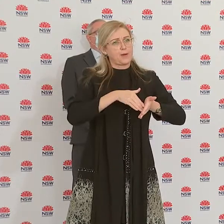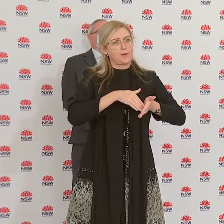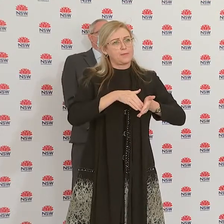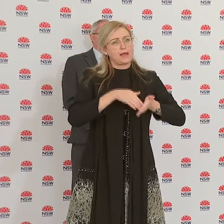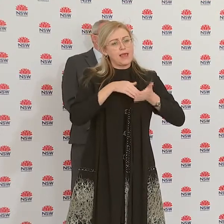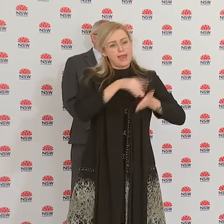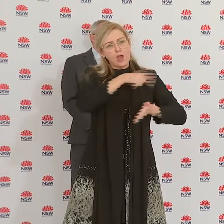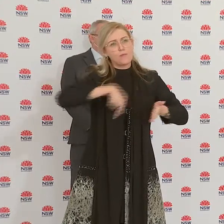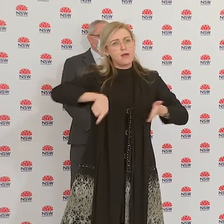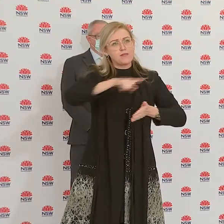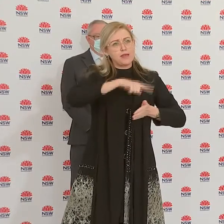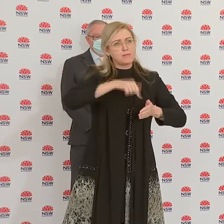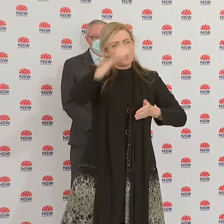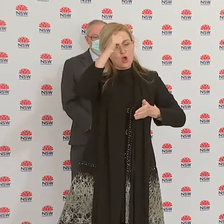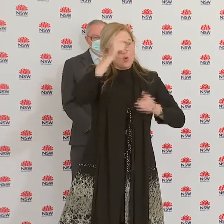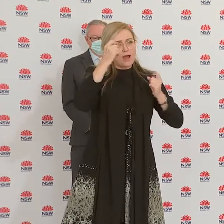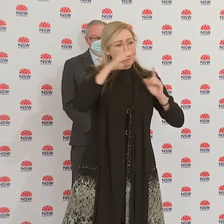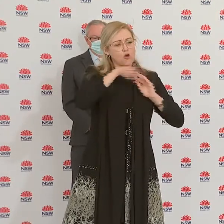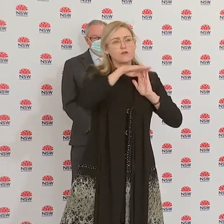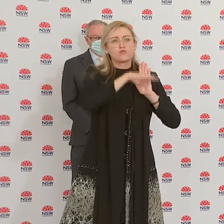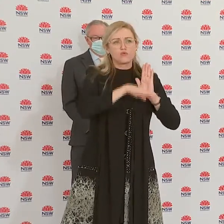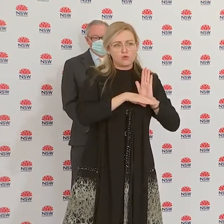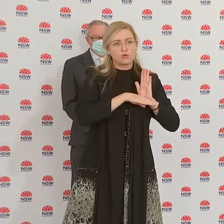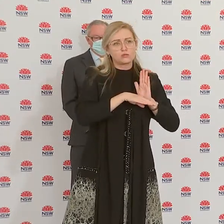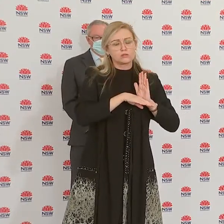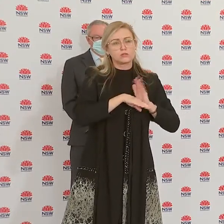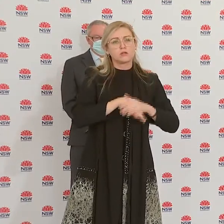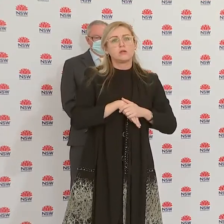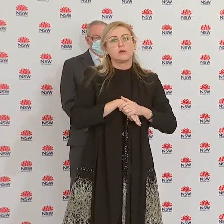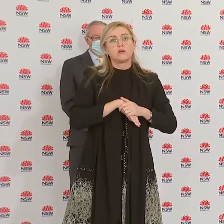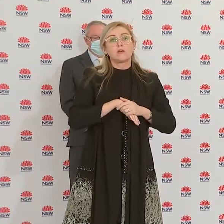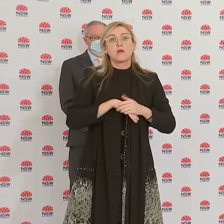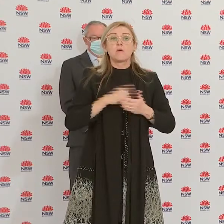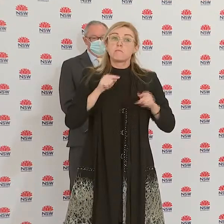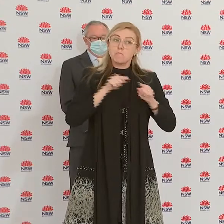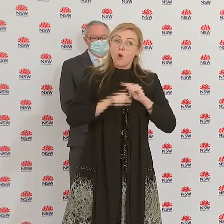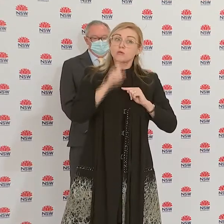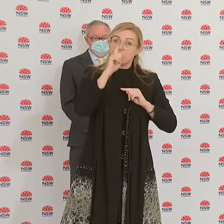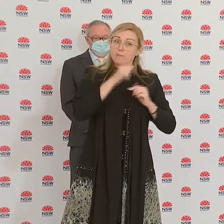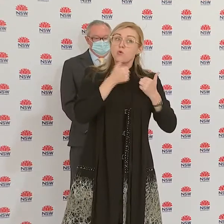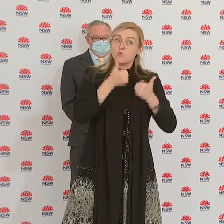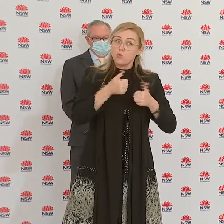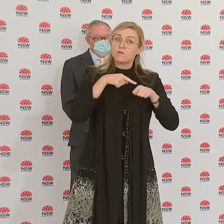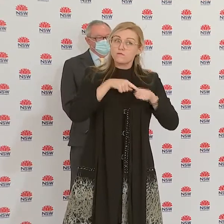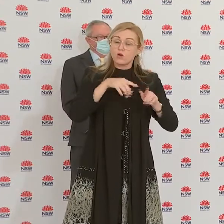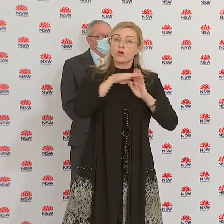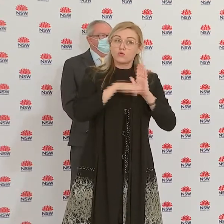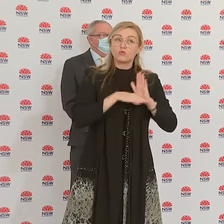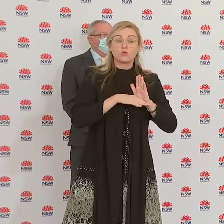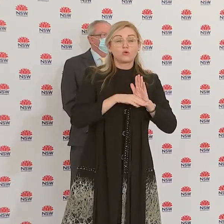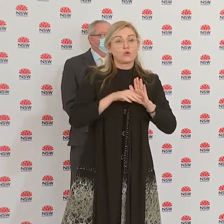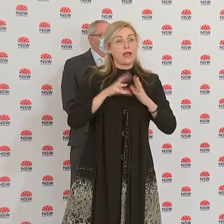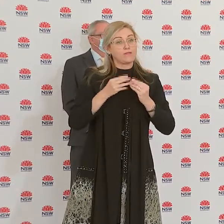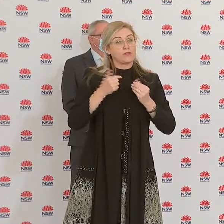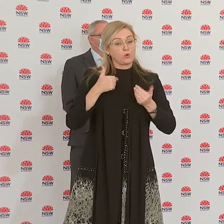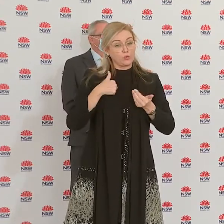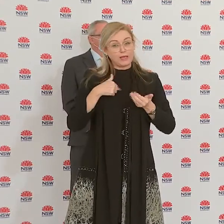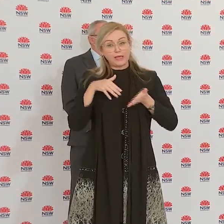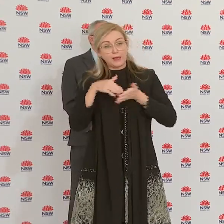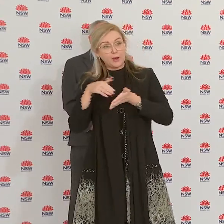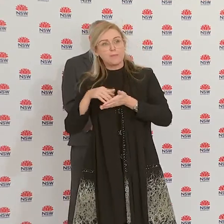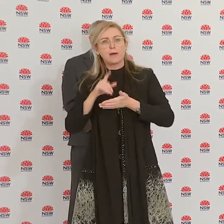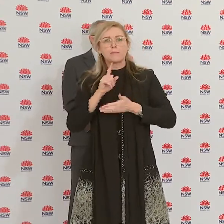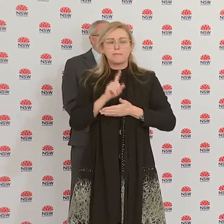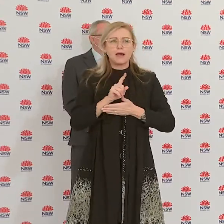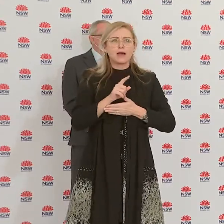orders. We also are looking at compliance, but the vast majority of the community is doing the right thing. What we're putting in place is